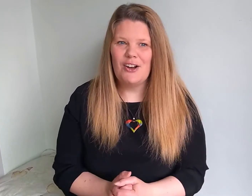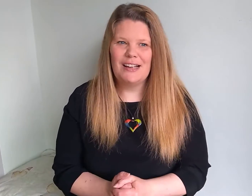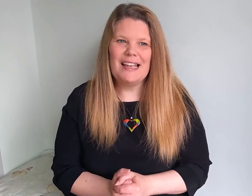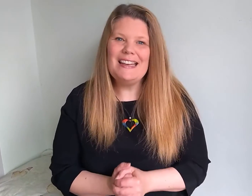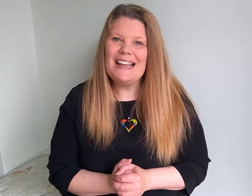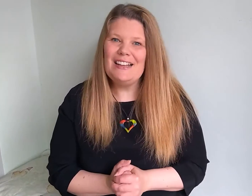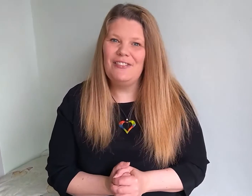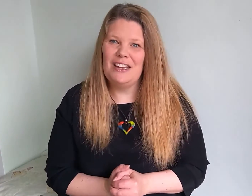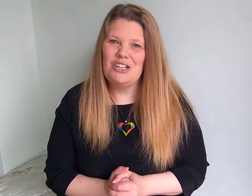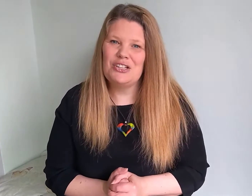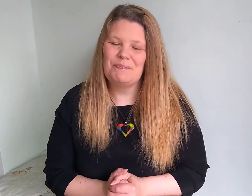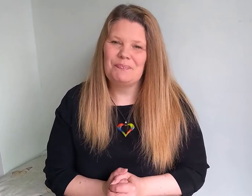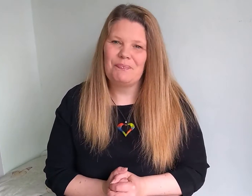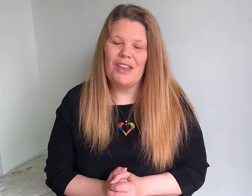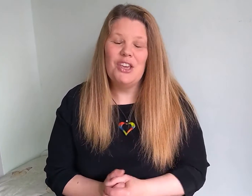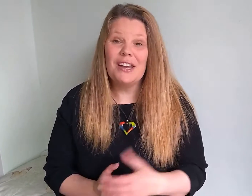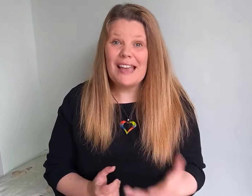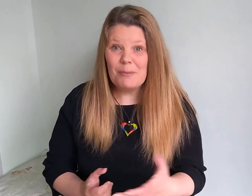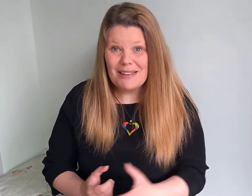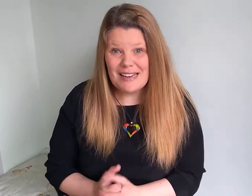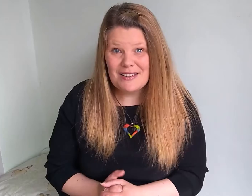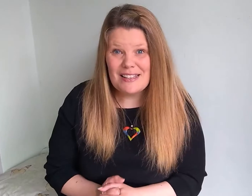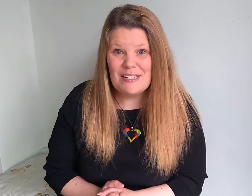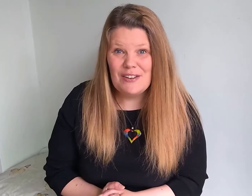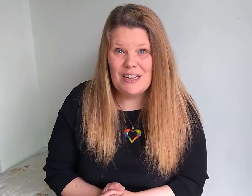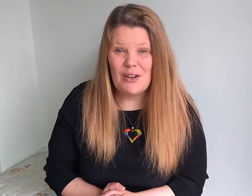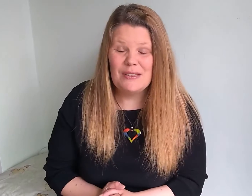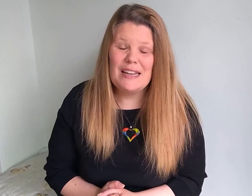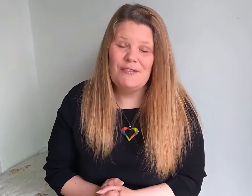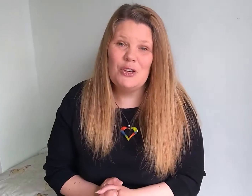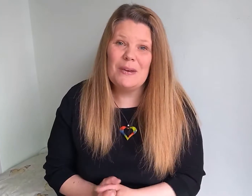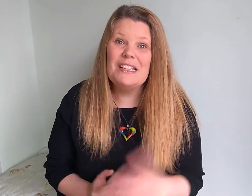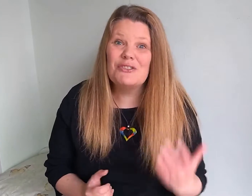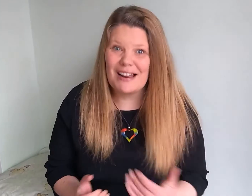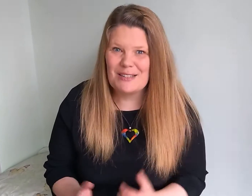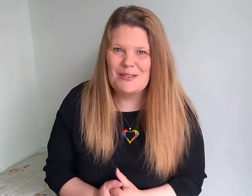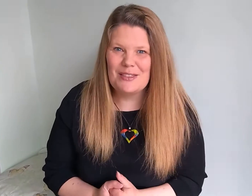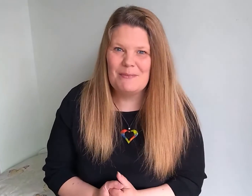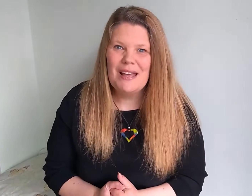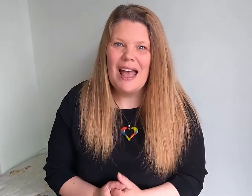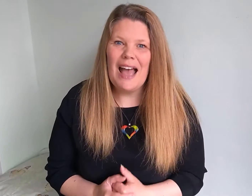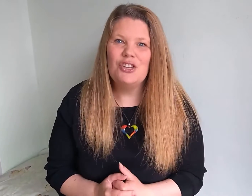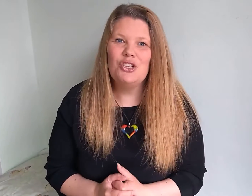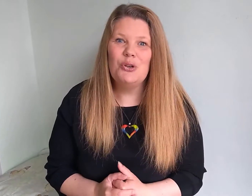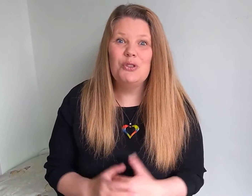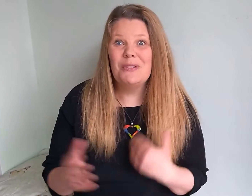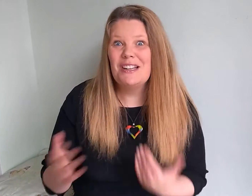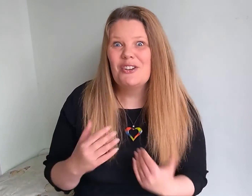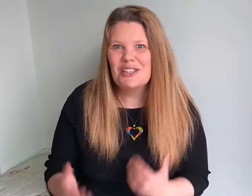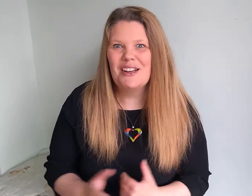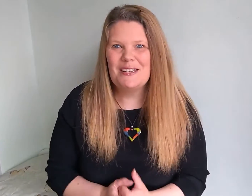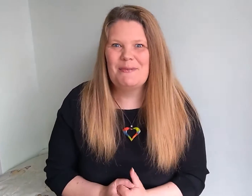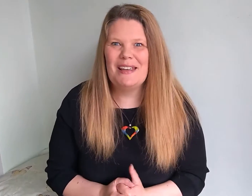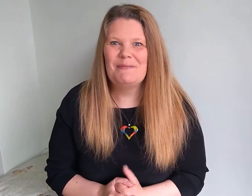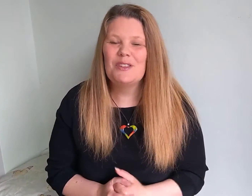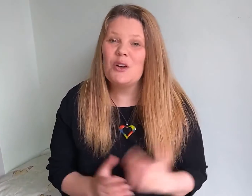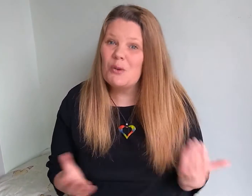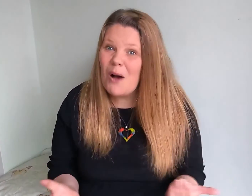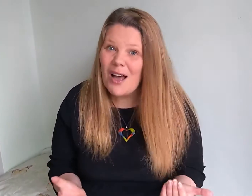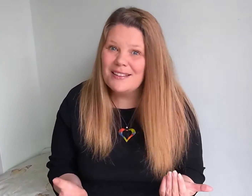song, Nearly Finished. You're going to get the best out of these videos if you interact with them and you do it alongside me. So the words